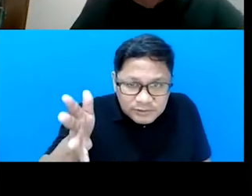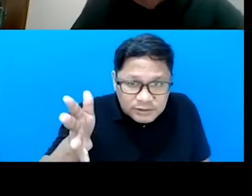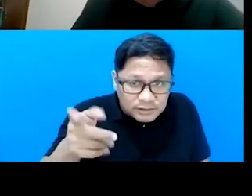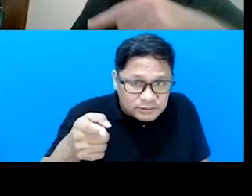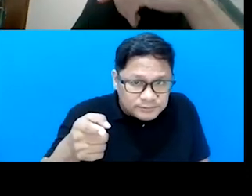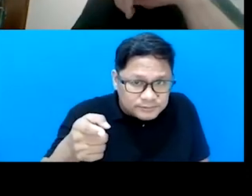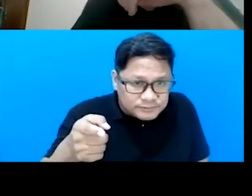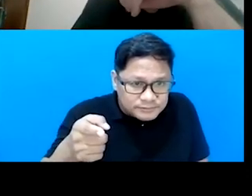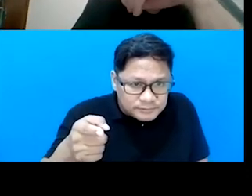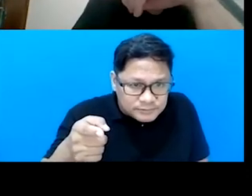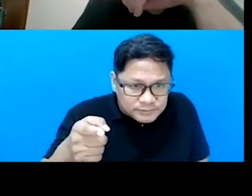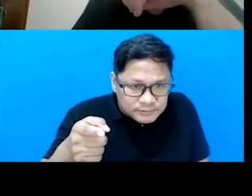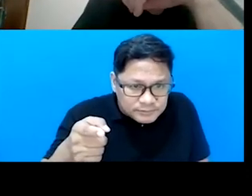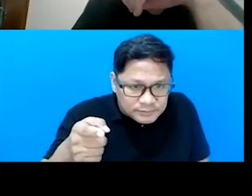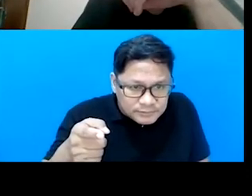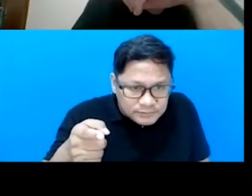and some signs.